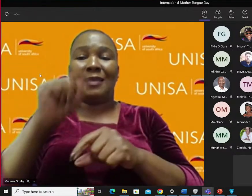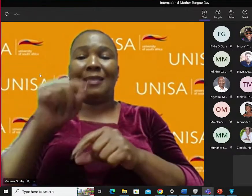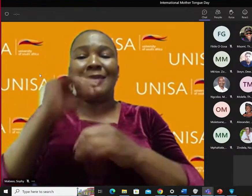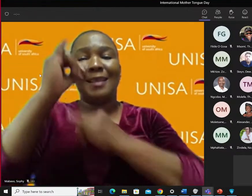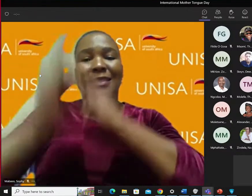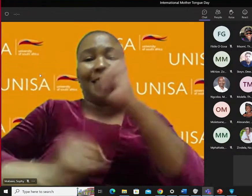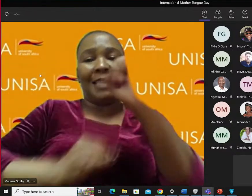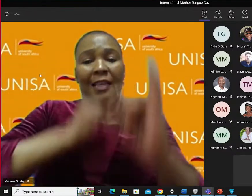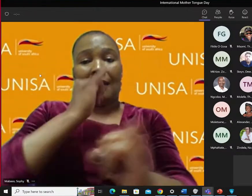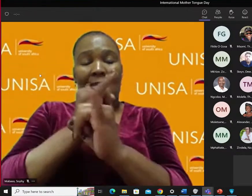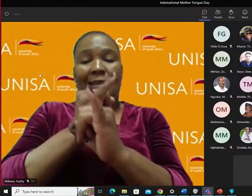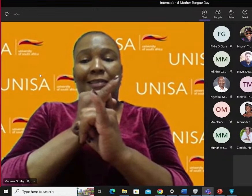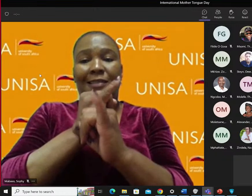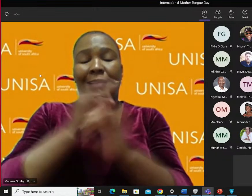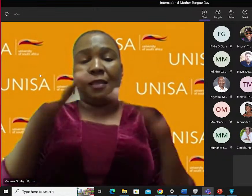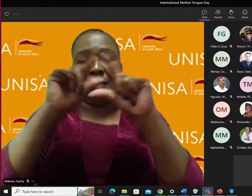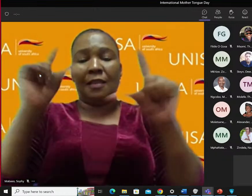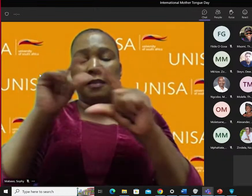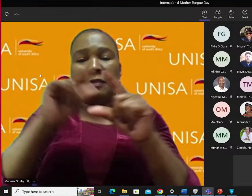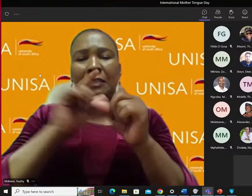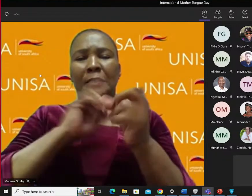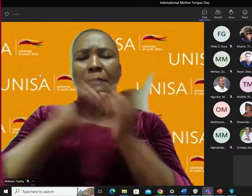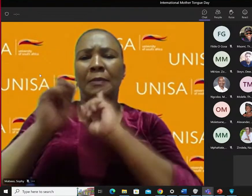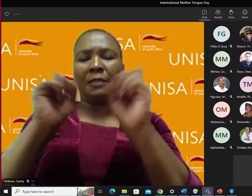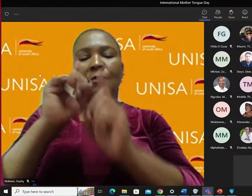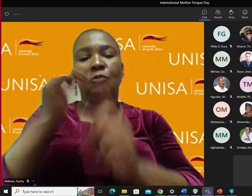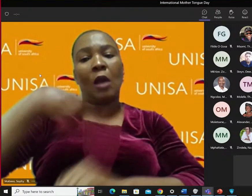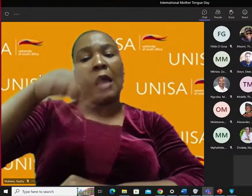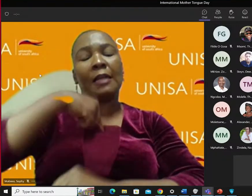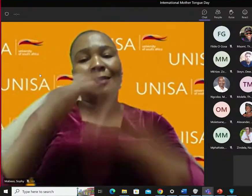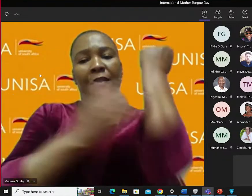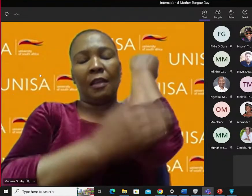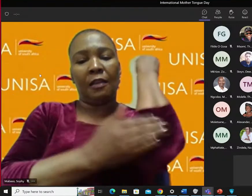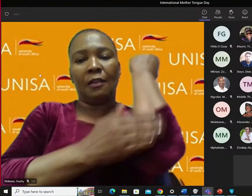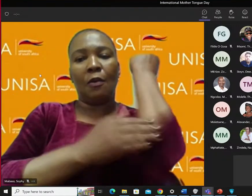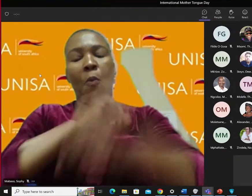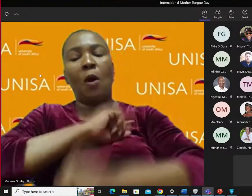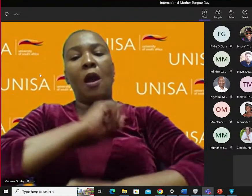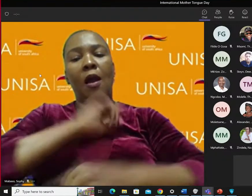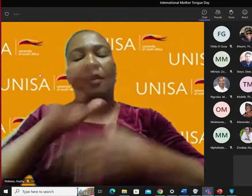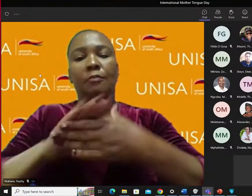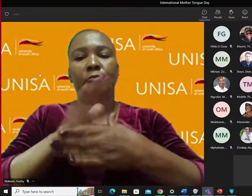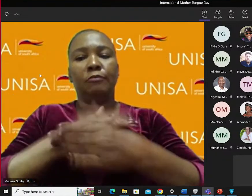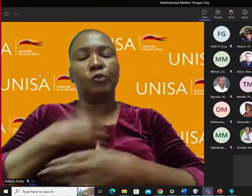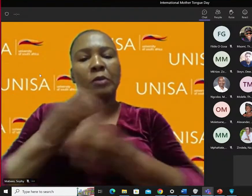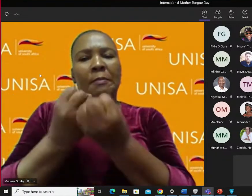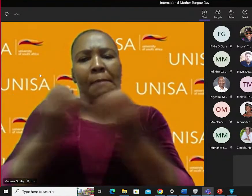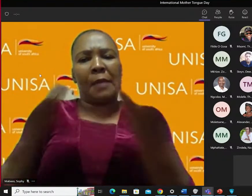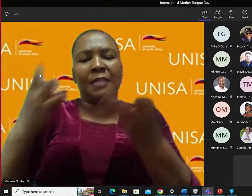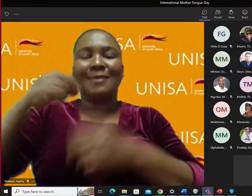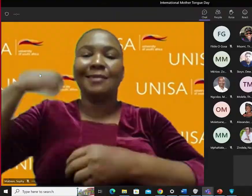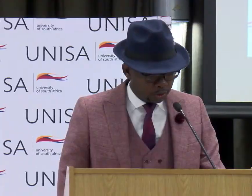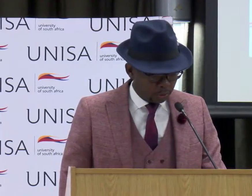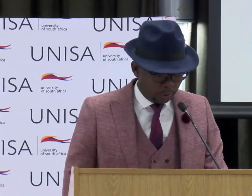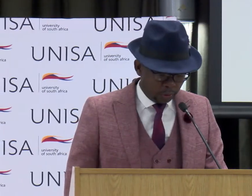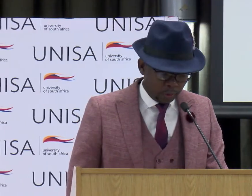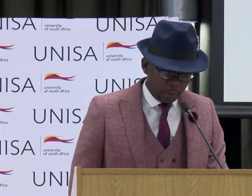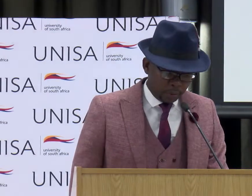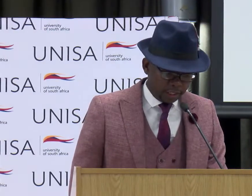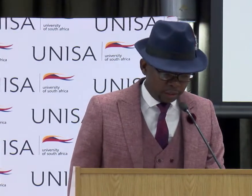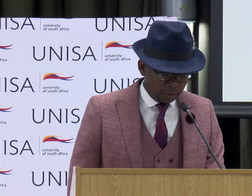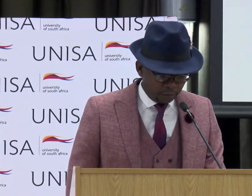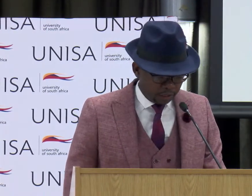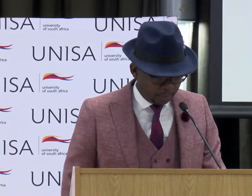theme, speaks to us as a country because we are a multilingual nation.